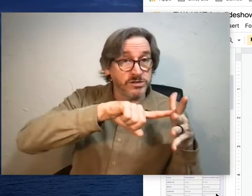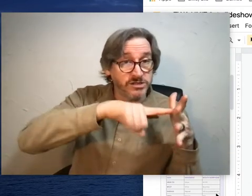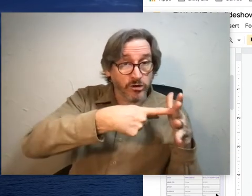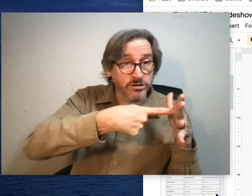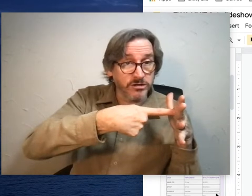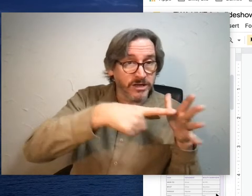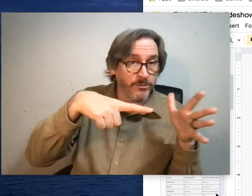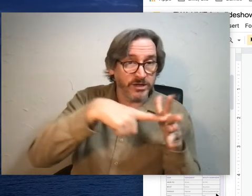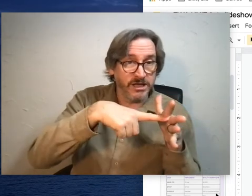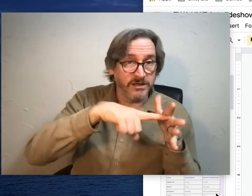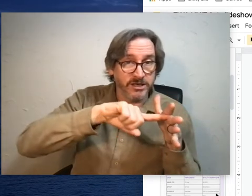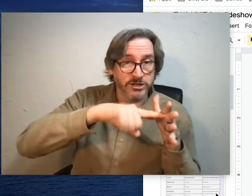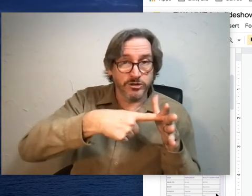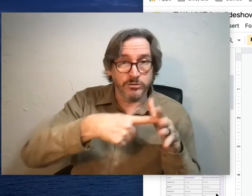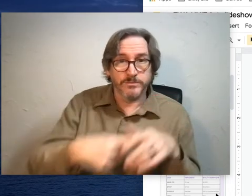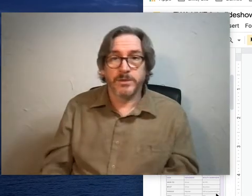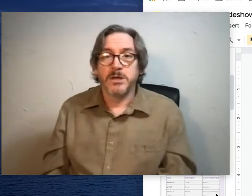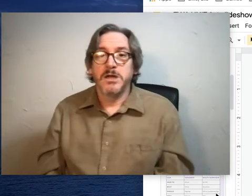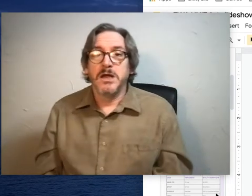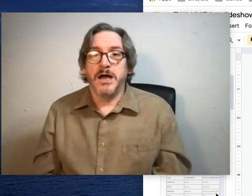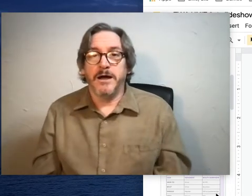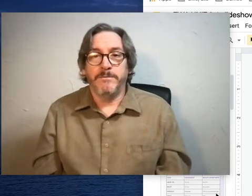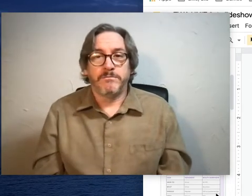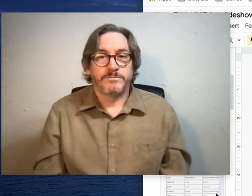to start, like you put the key in the ignition.